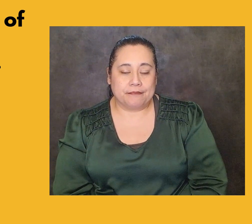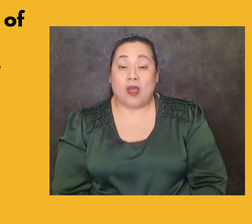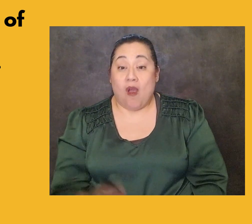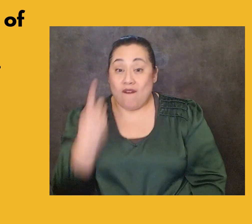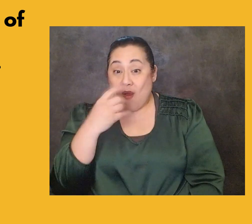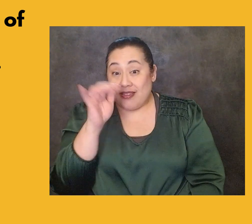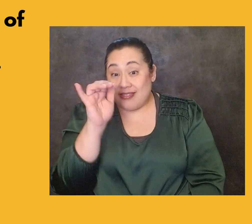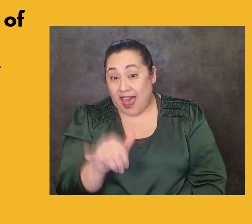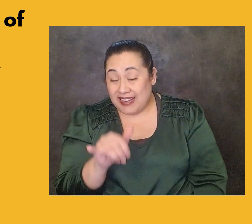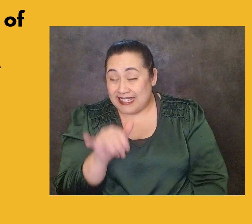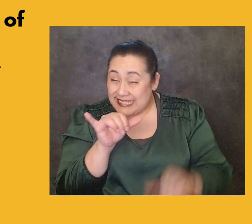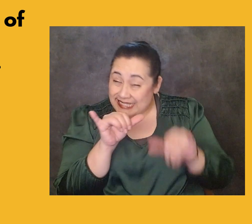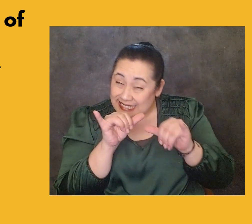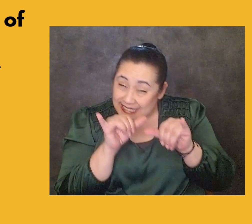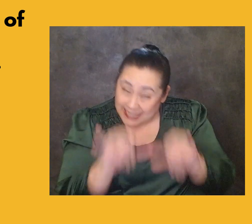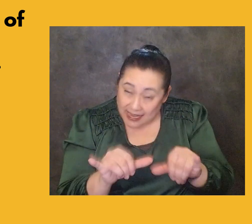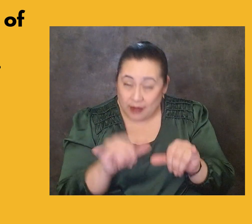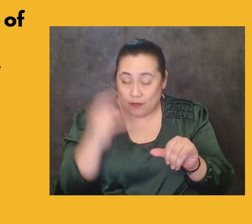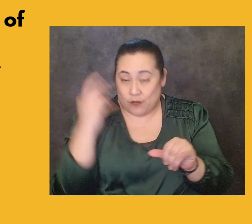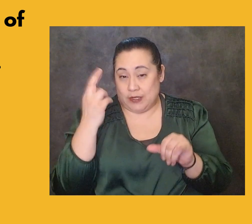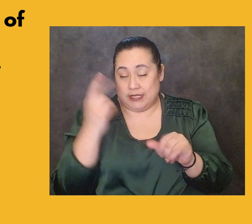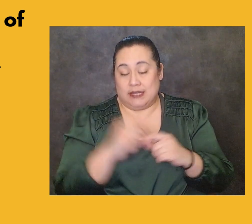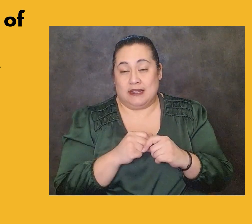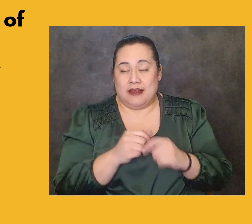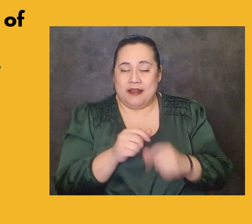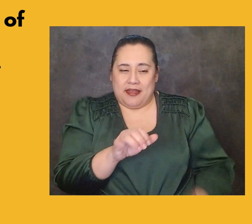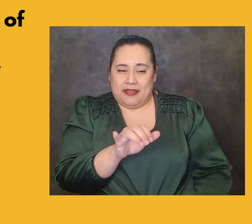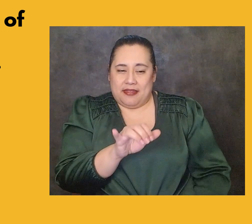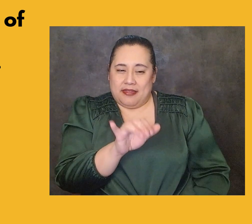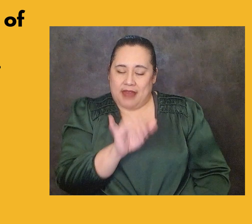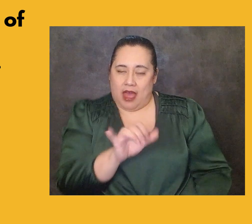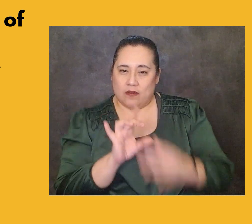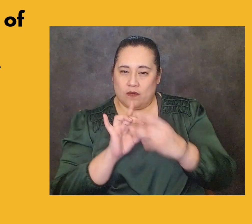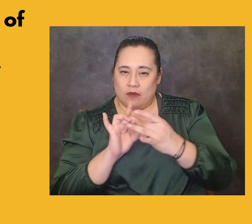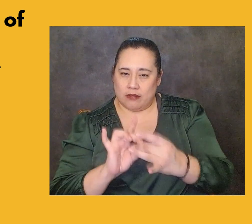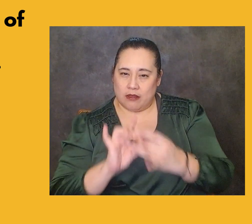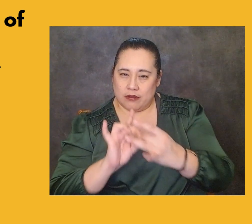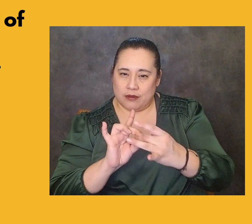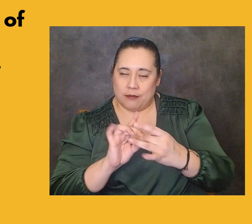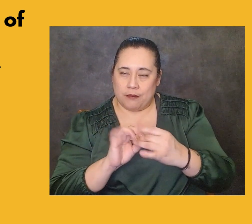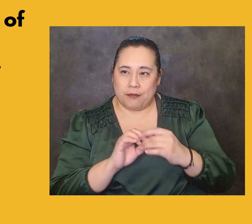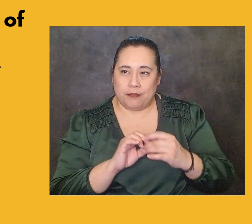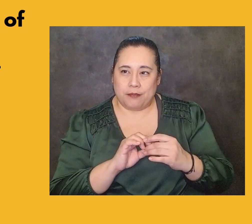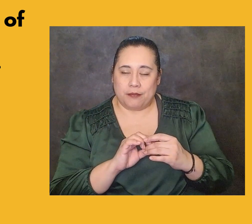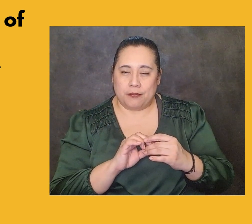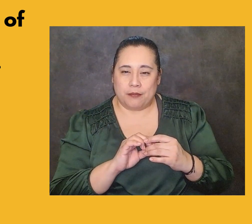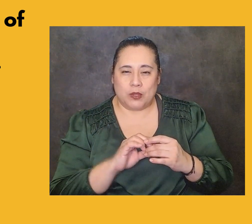For that same reason, that relationship